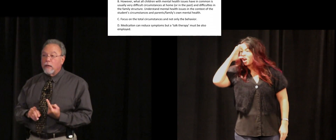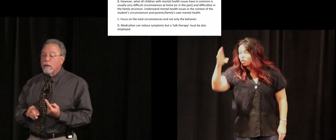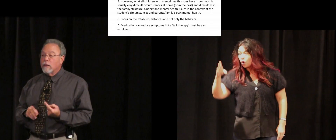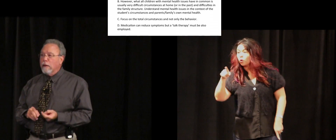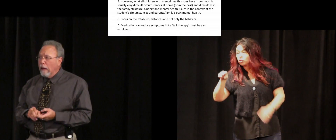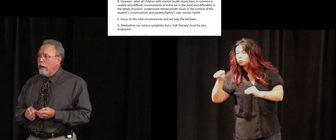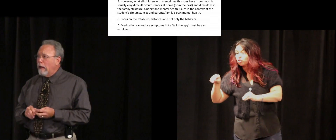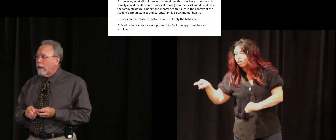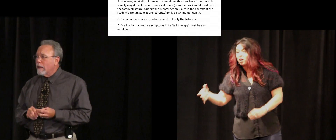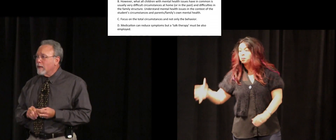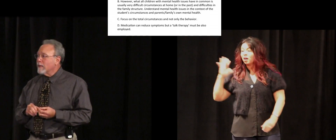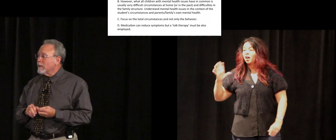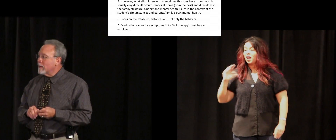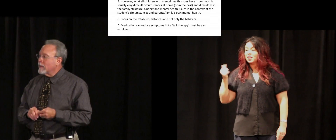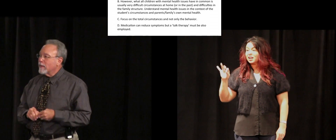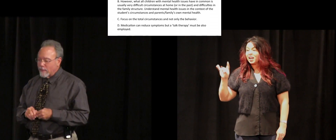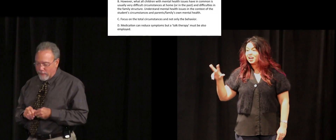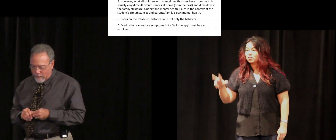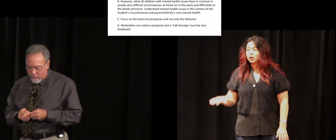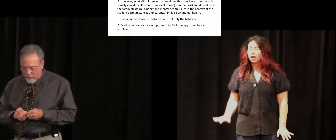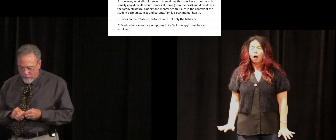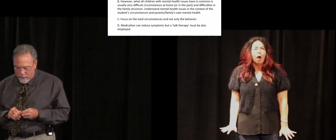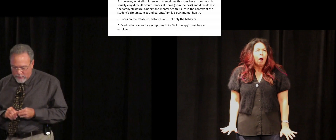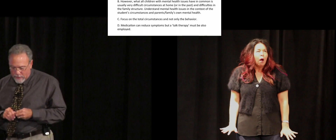I think I got 3 slides left.